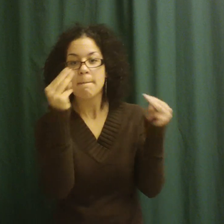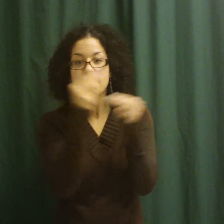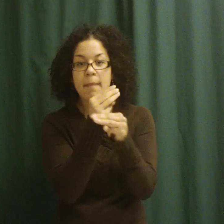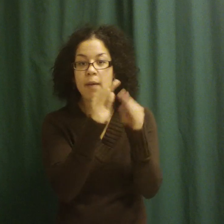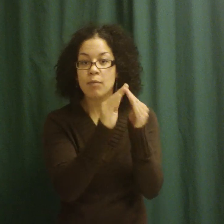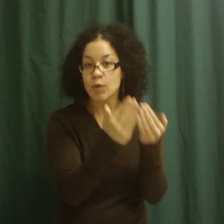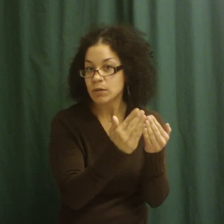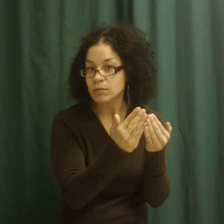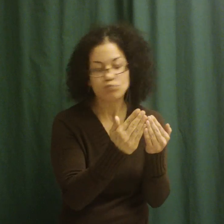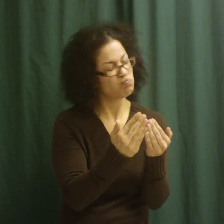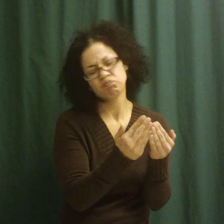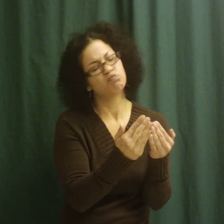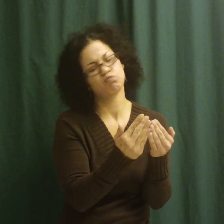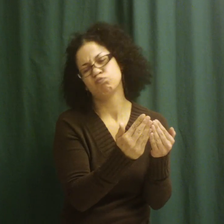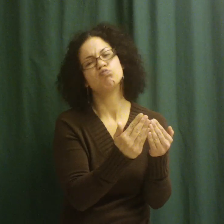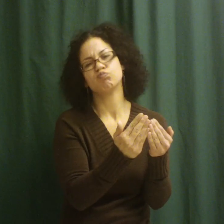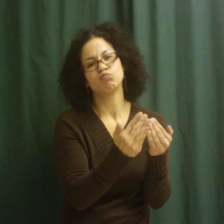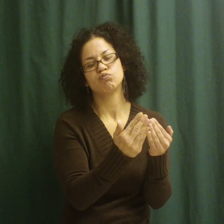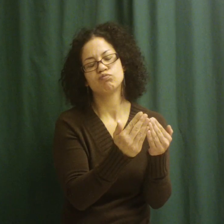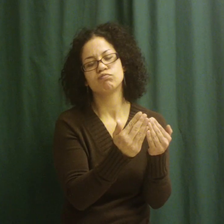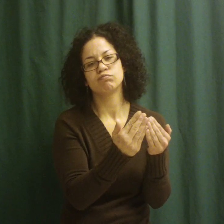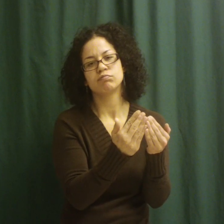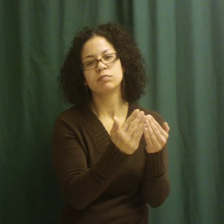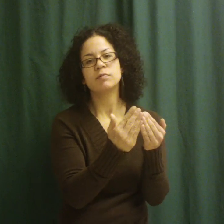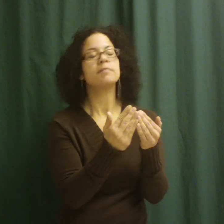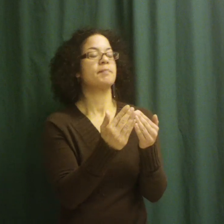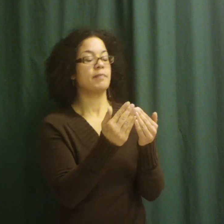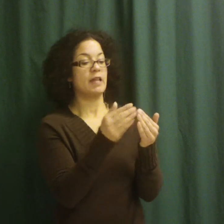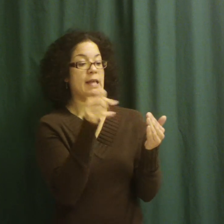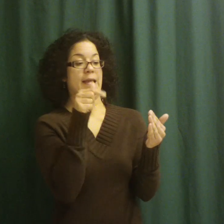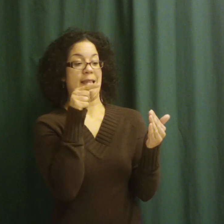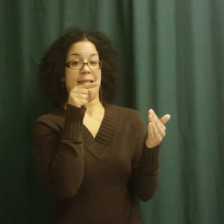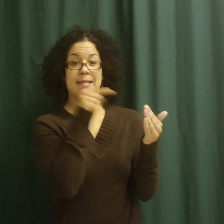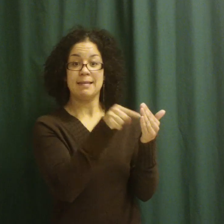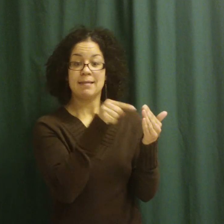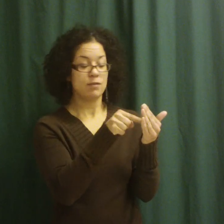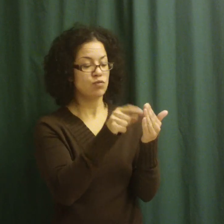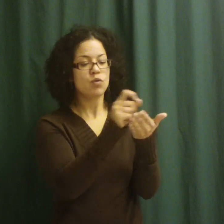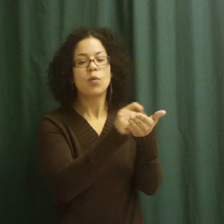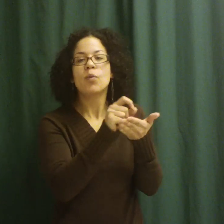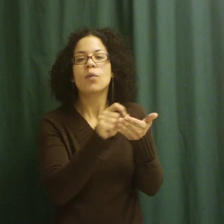book. It is written as an adventure novel.